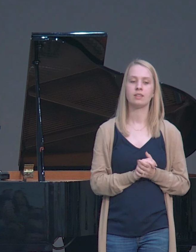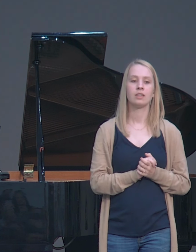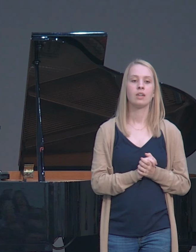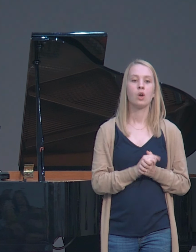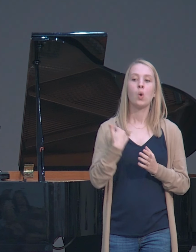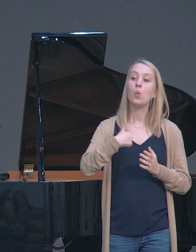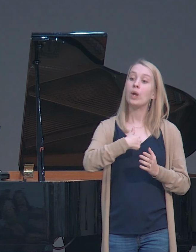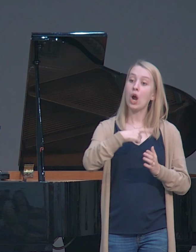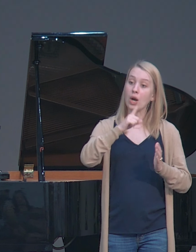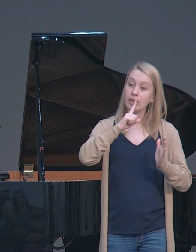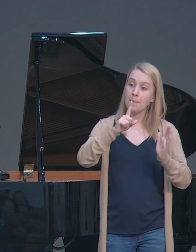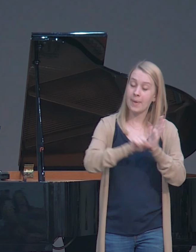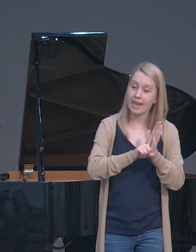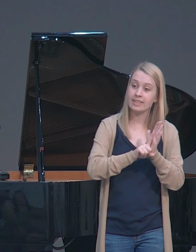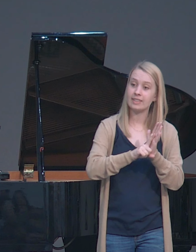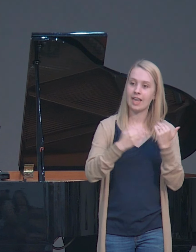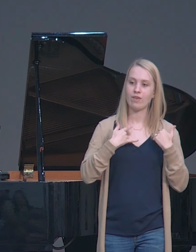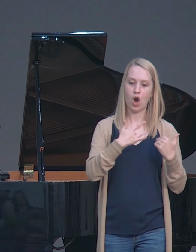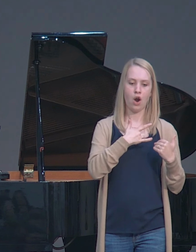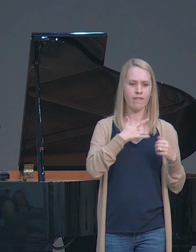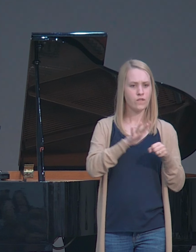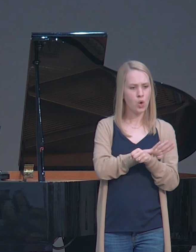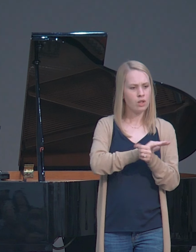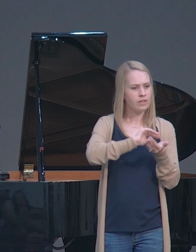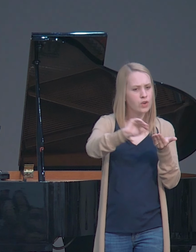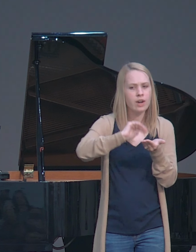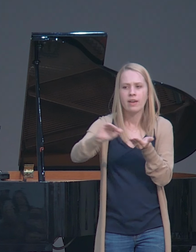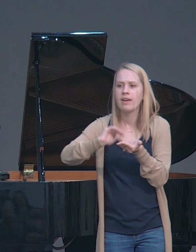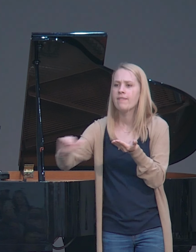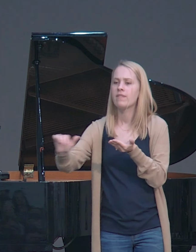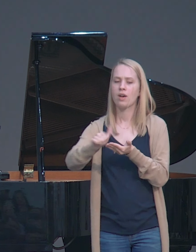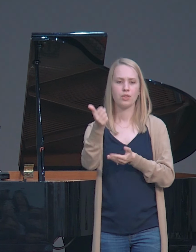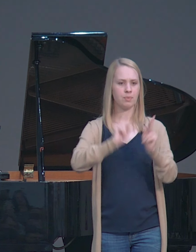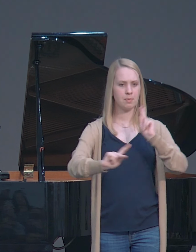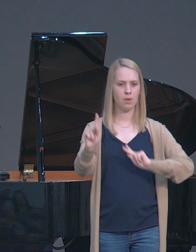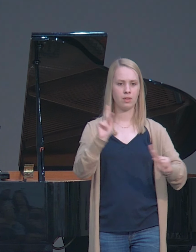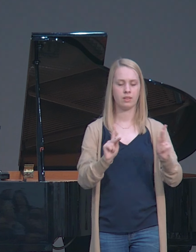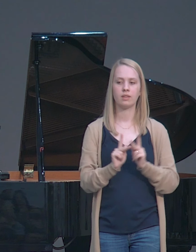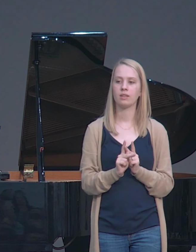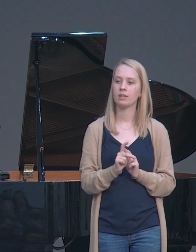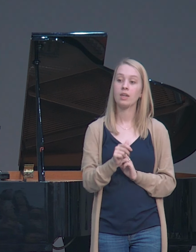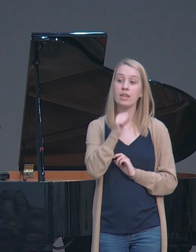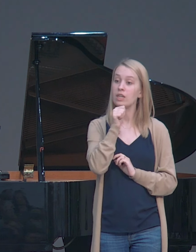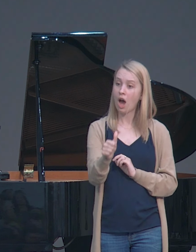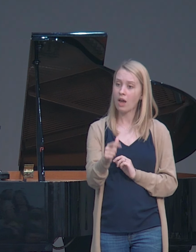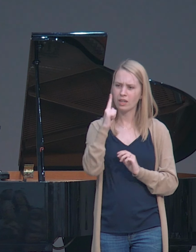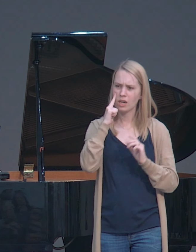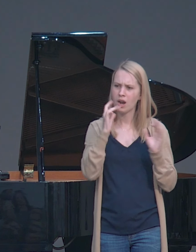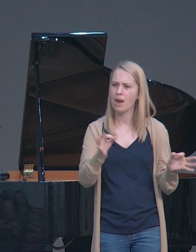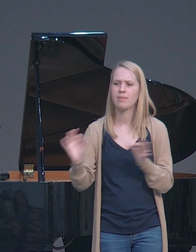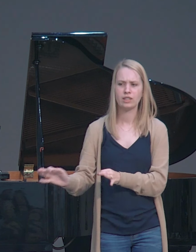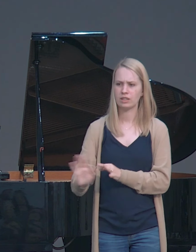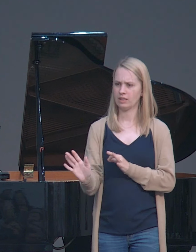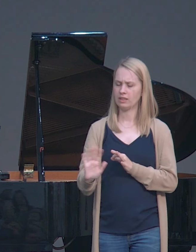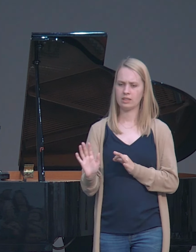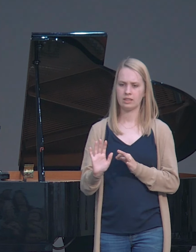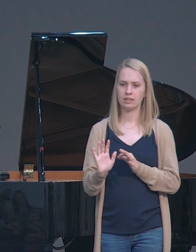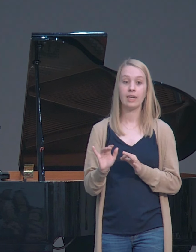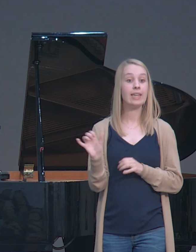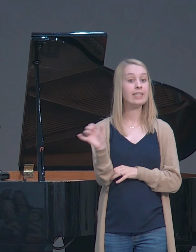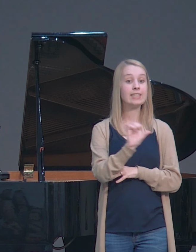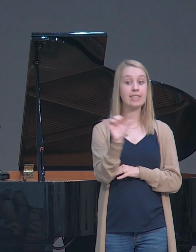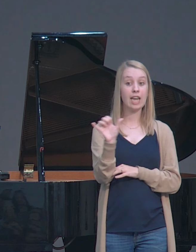We're commanded to have a heart of forgiveness towards others. Not condemnation. Right here in the same